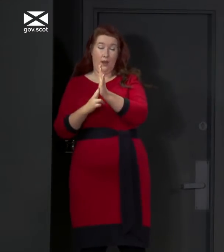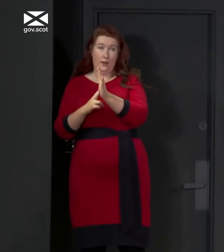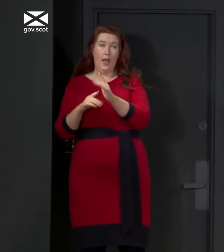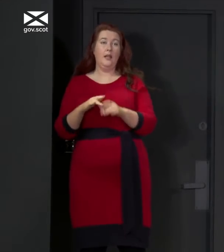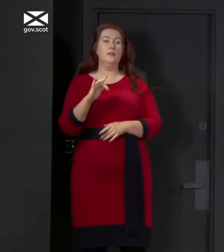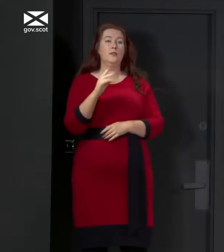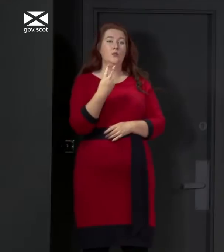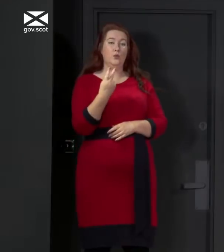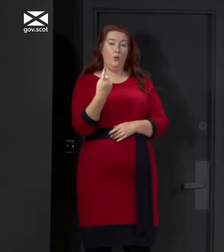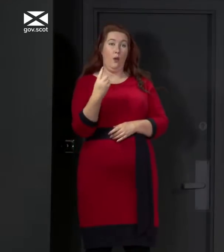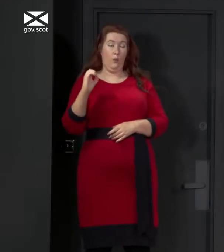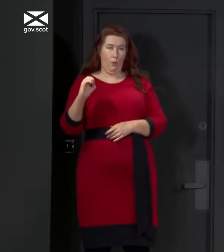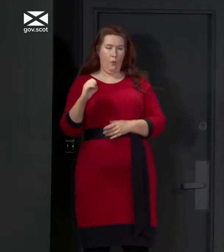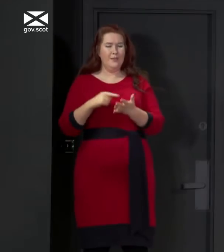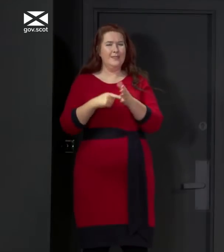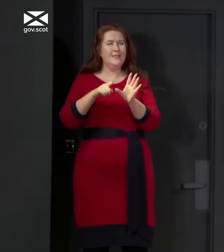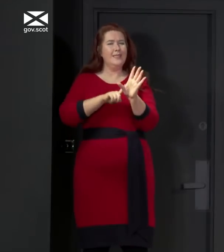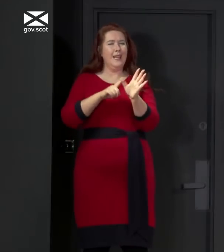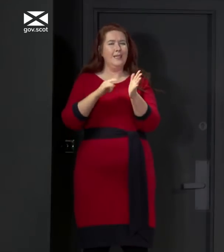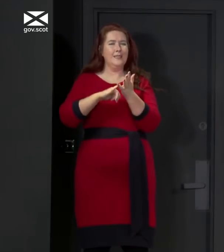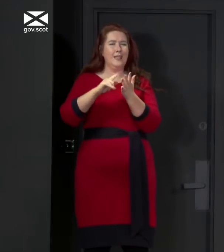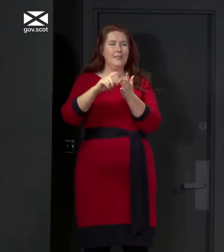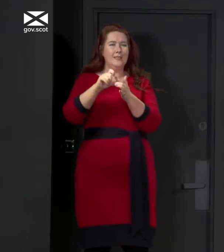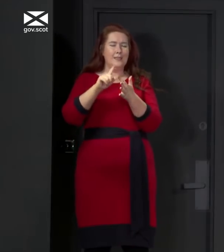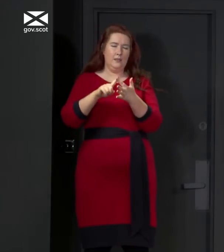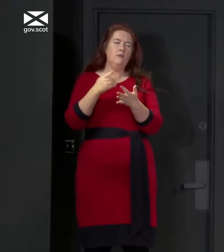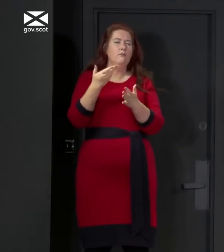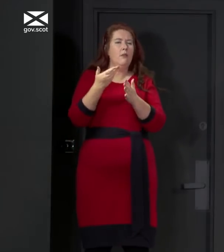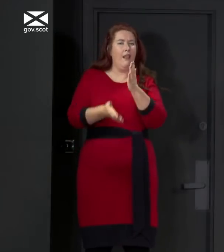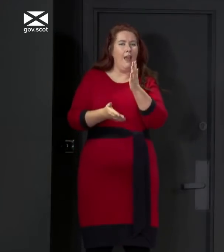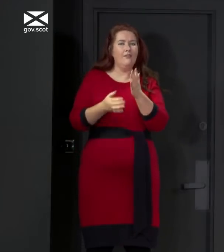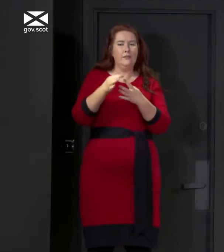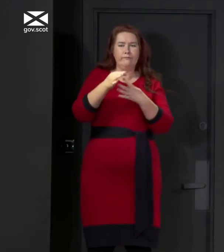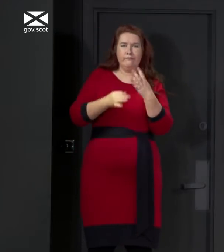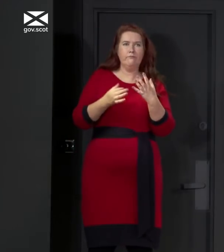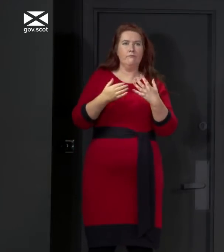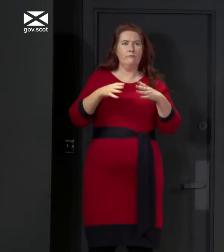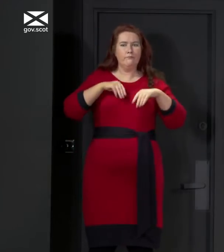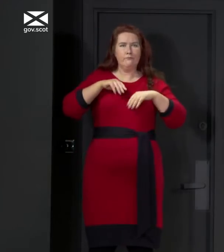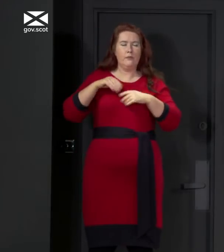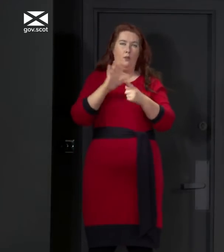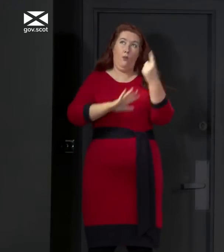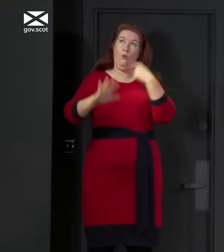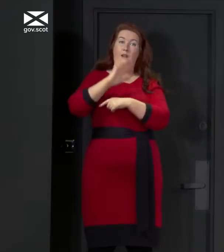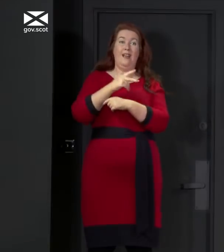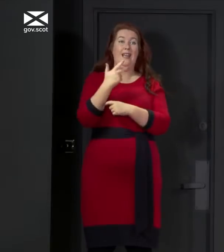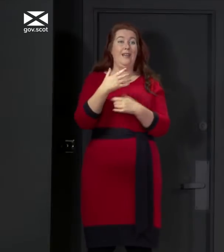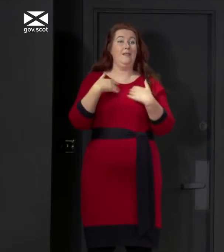210 in Tayside. The remaining cases are spread across 8 other health board areas.